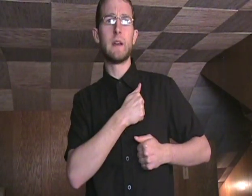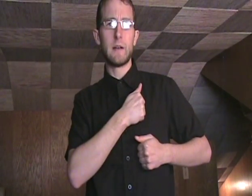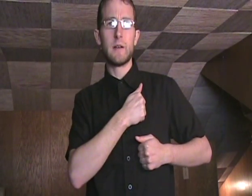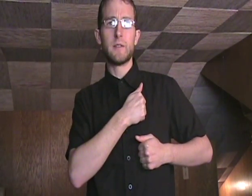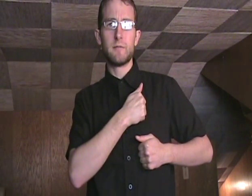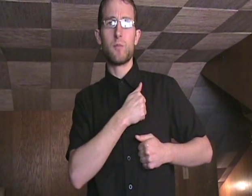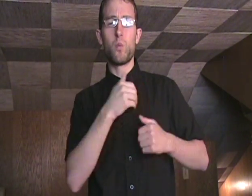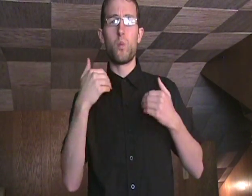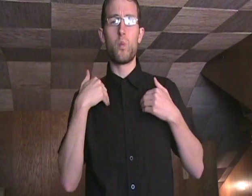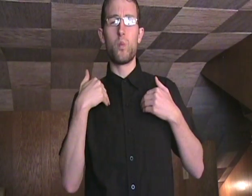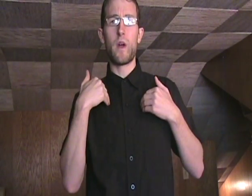Lacey?